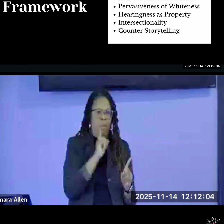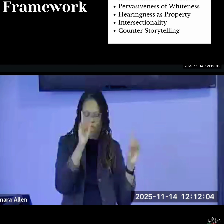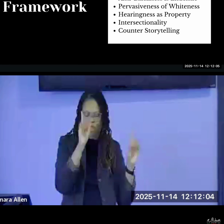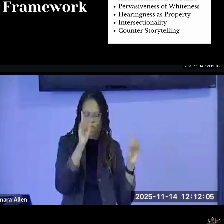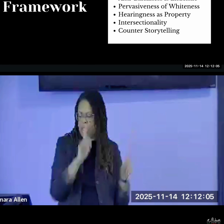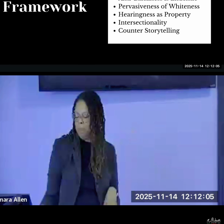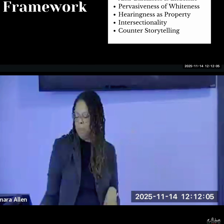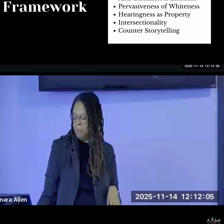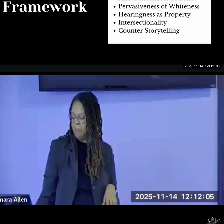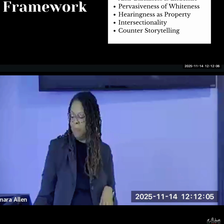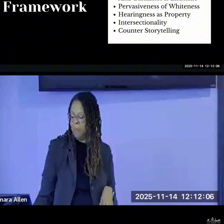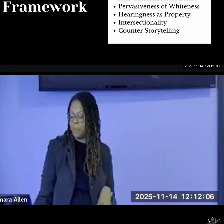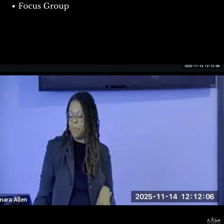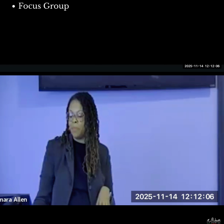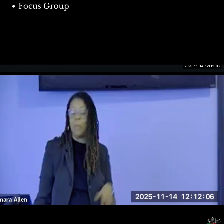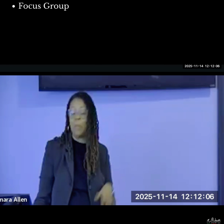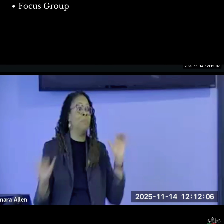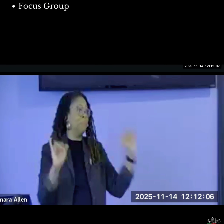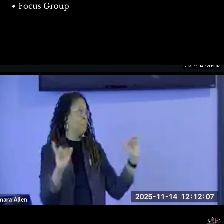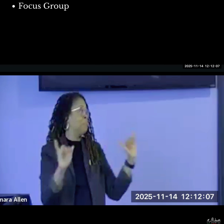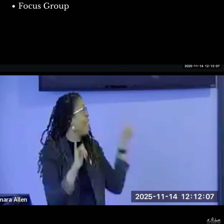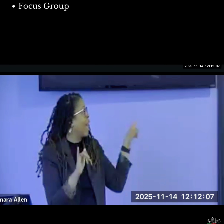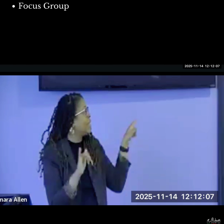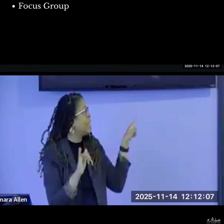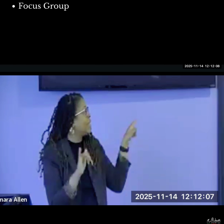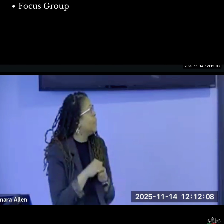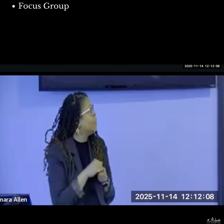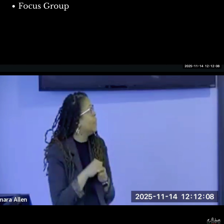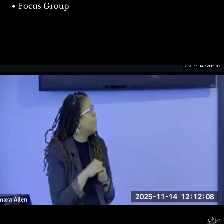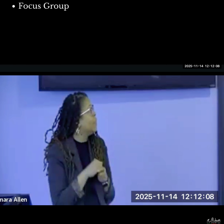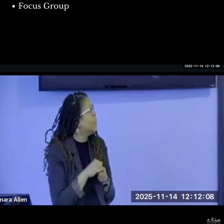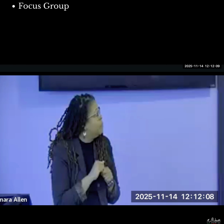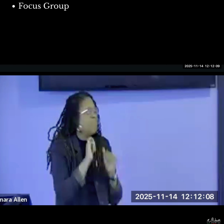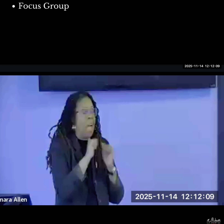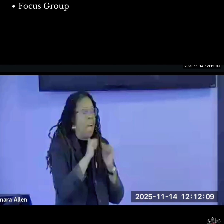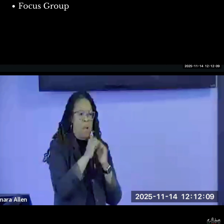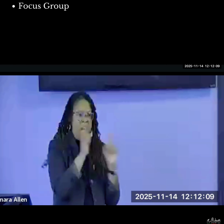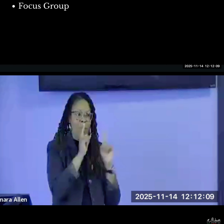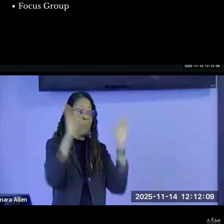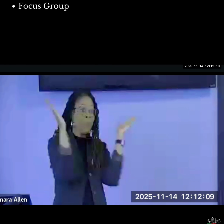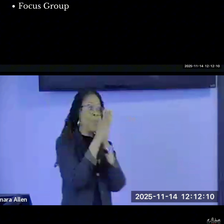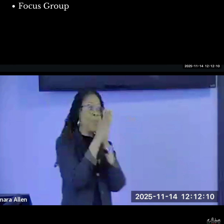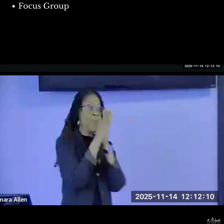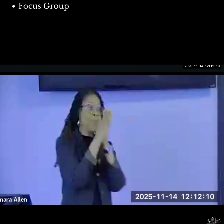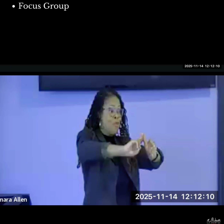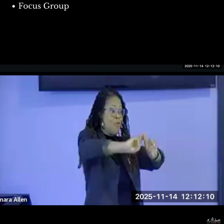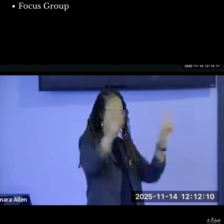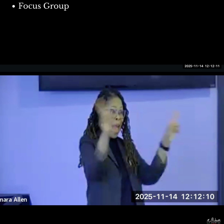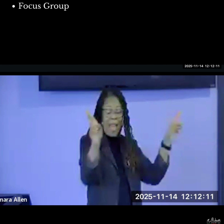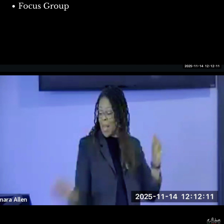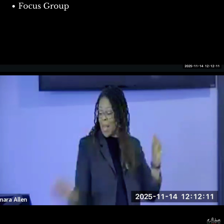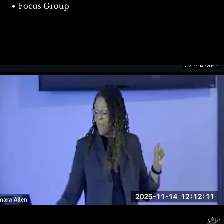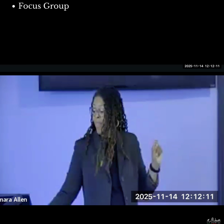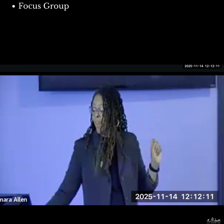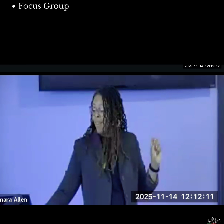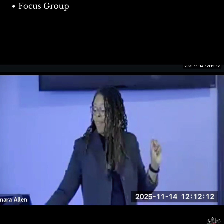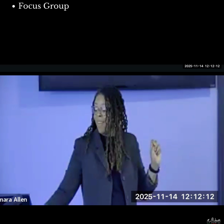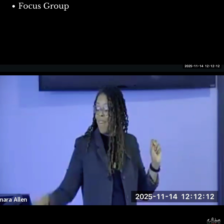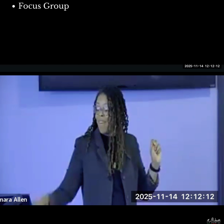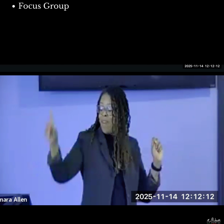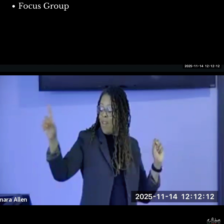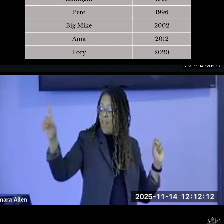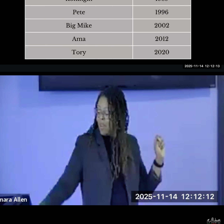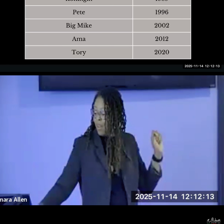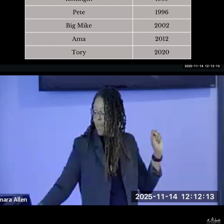dominates our experiences. So if we tell our counter stories, we're also able to navigate the system successfully. So let's